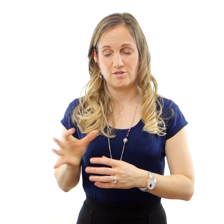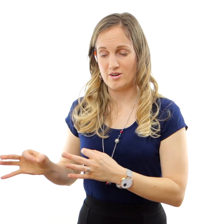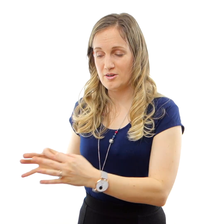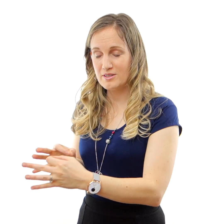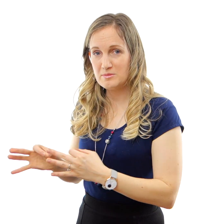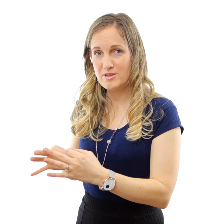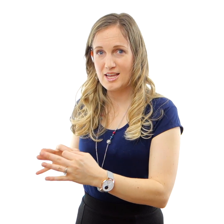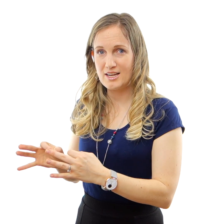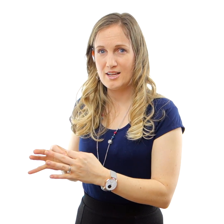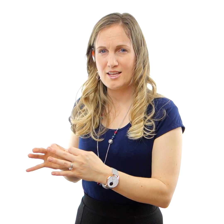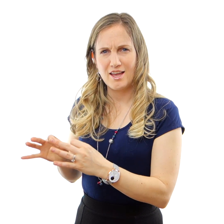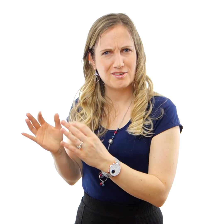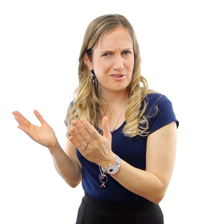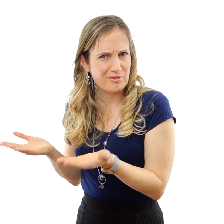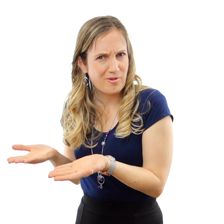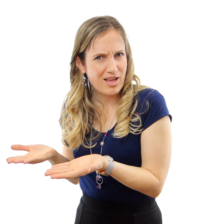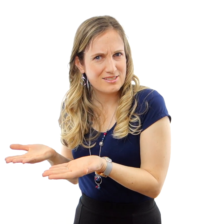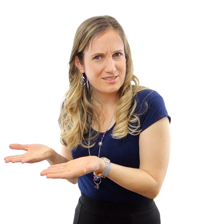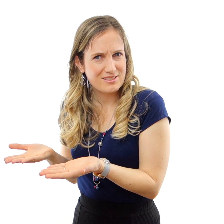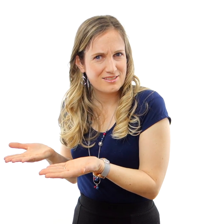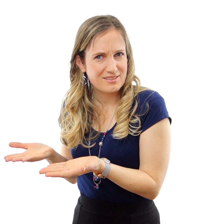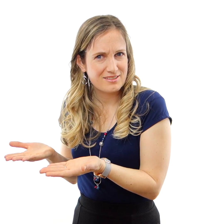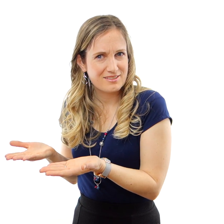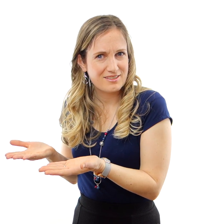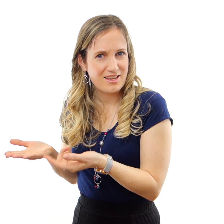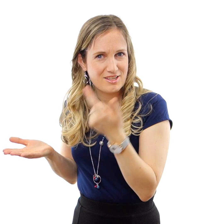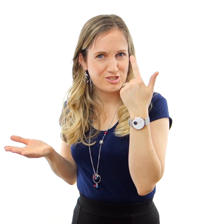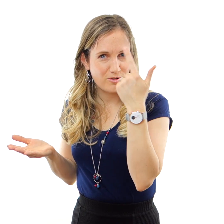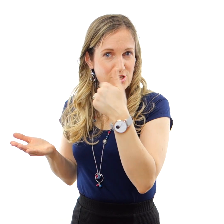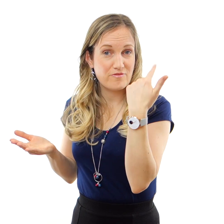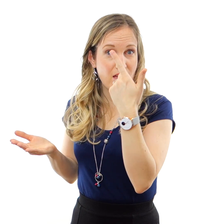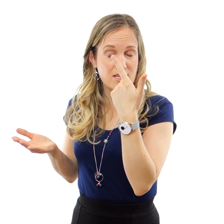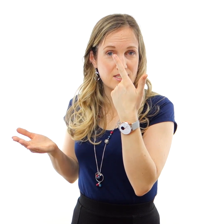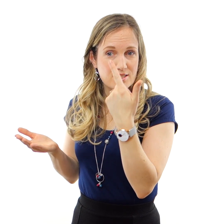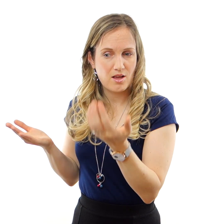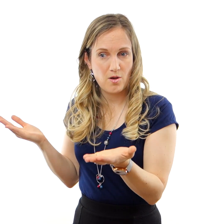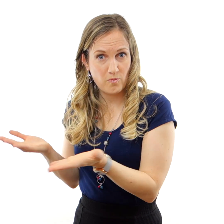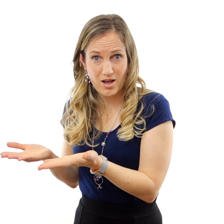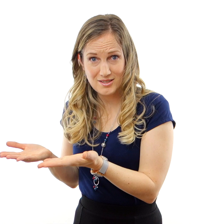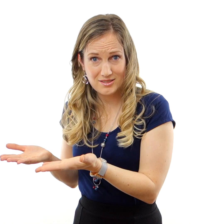already know explain. And you're going, what? Show it on your face. What?